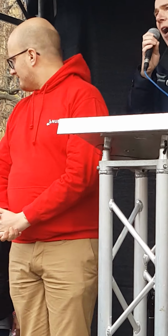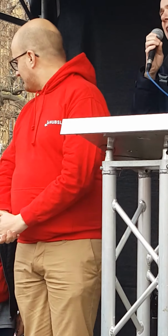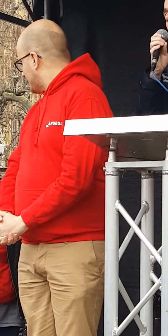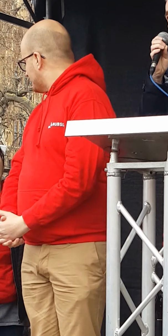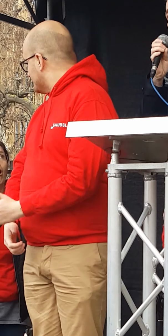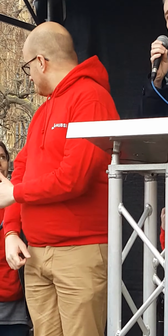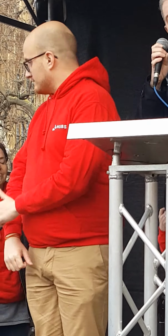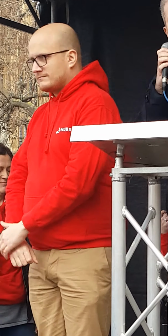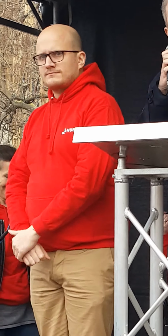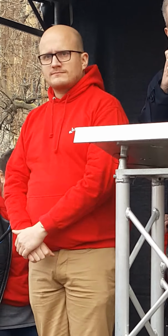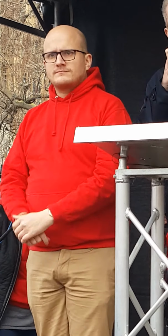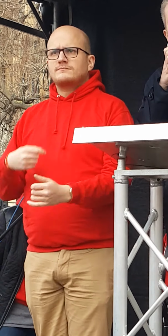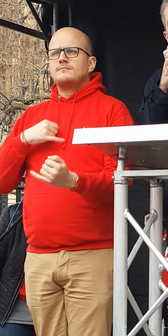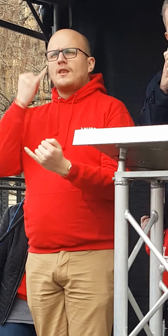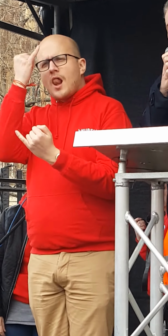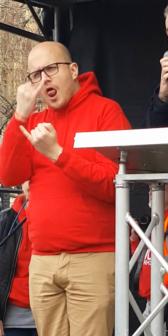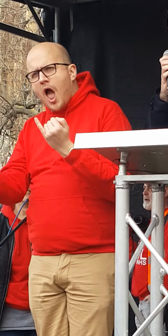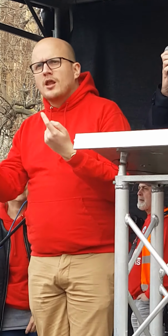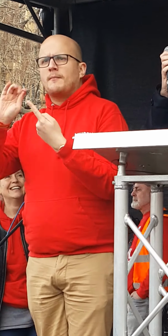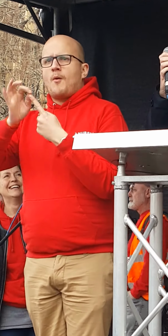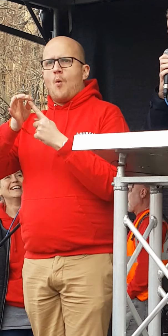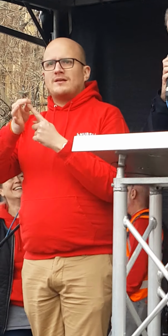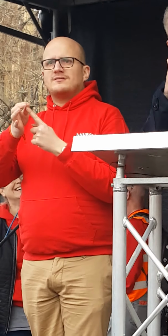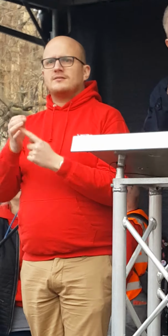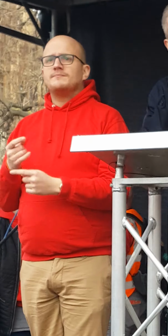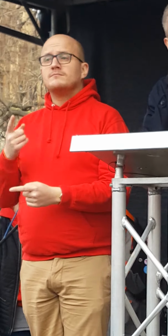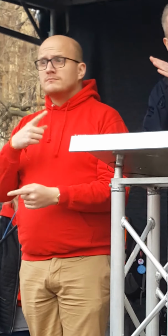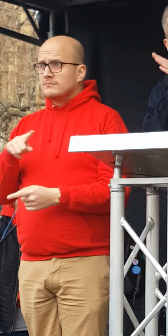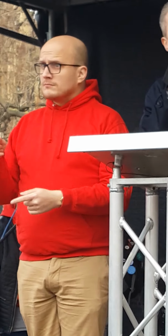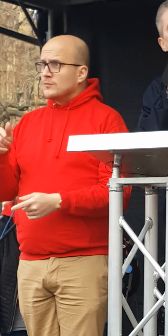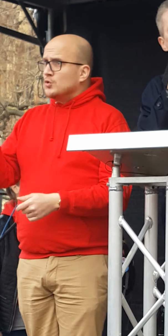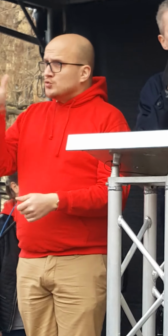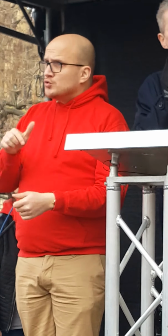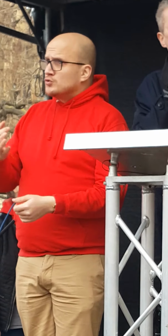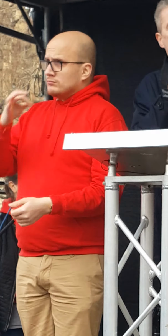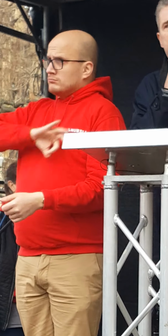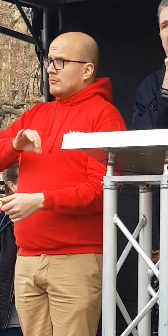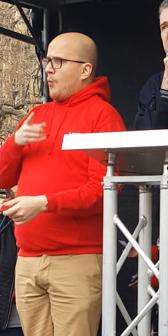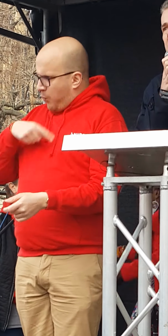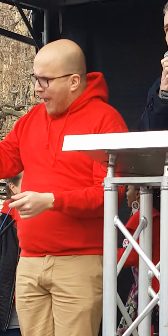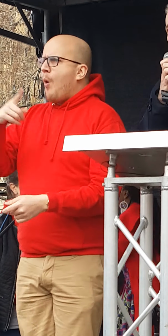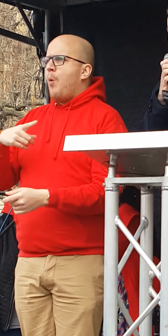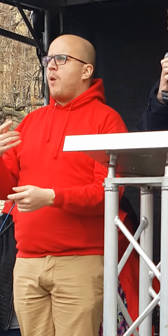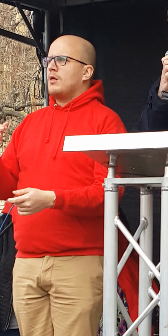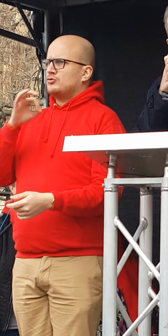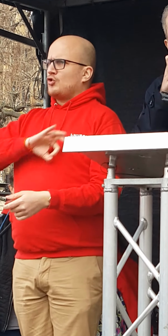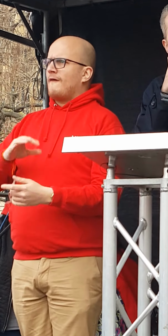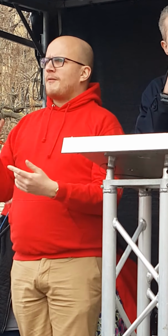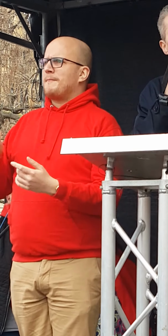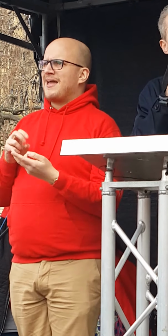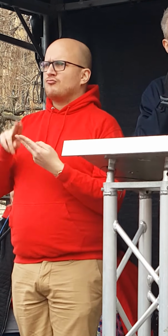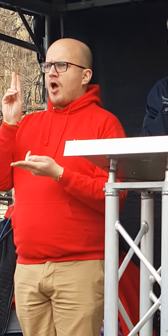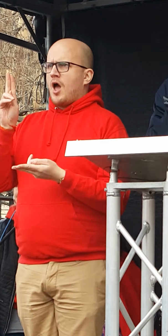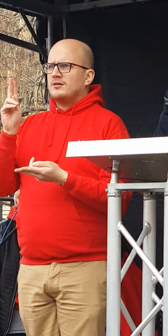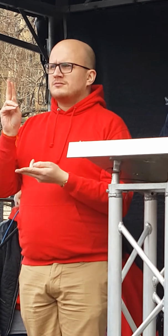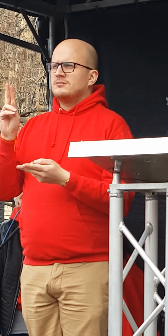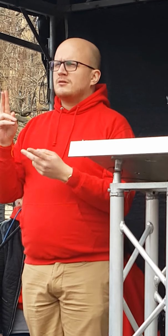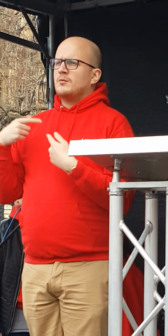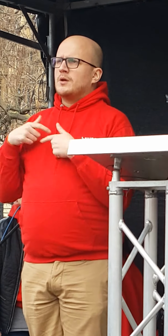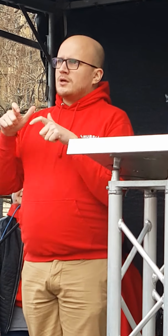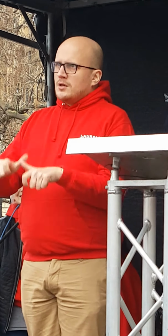So my final point is, if they deserve a pay rise, and all of us deserve a pay rise, it's long